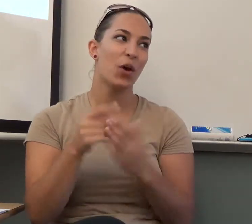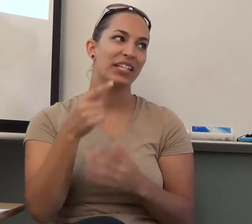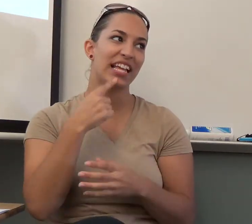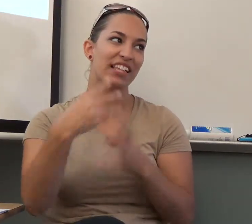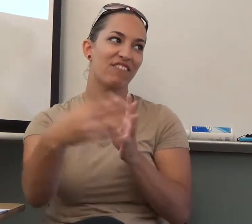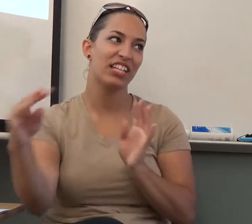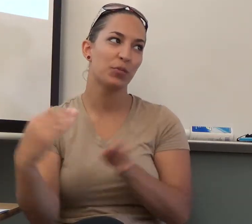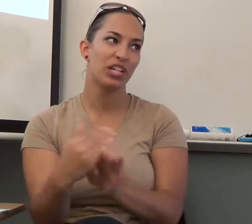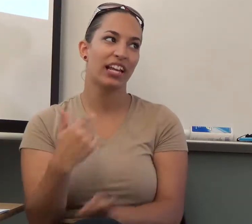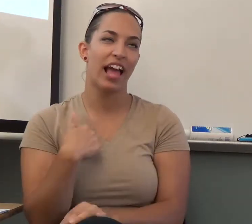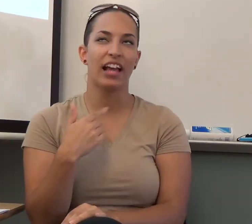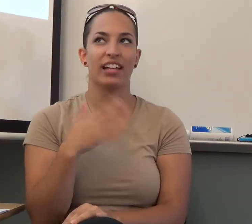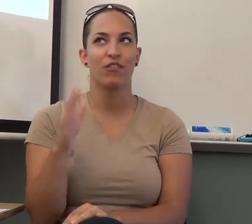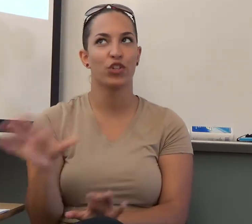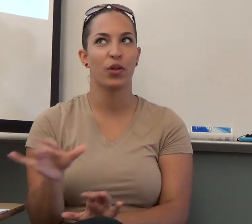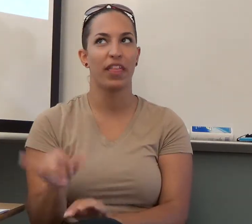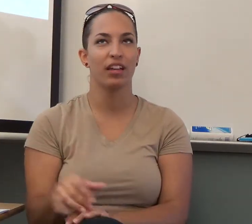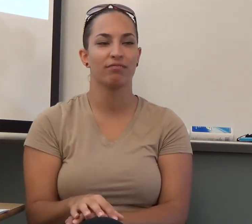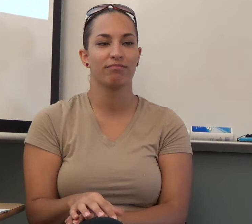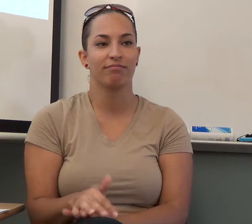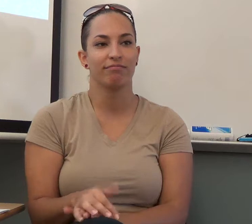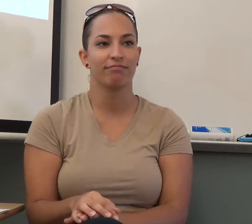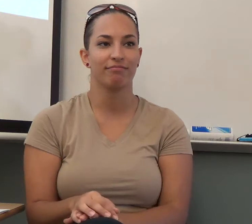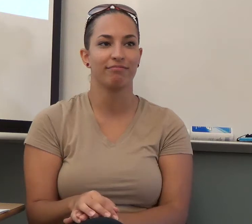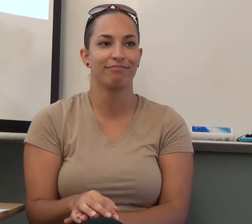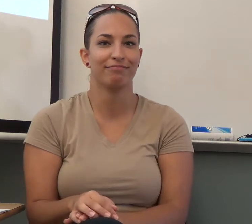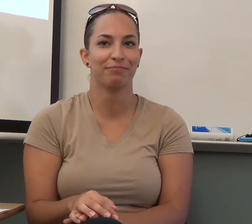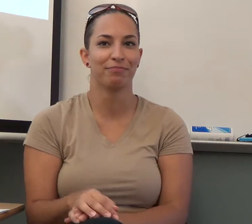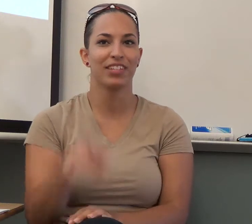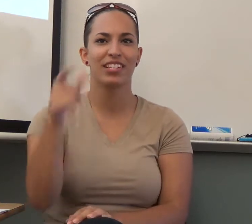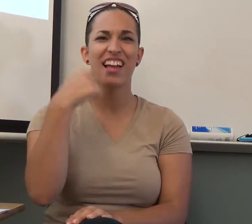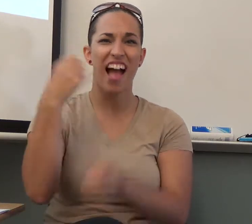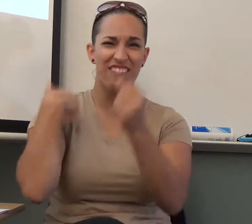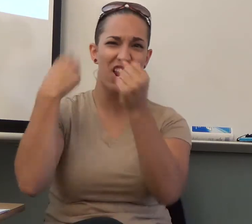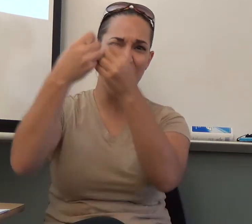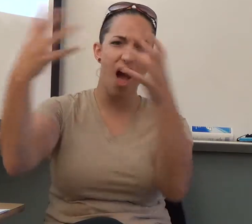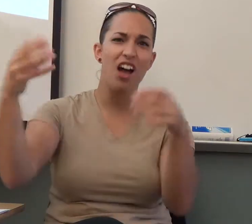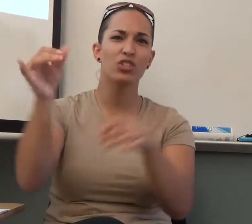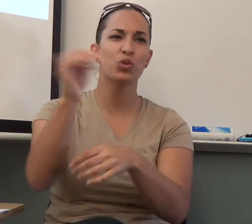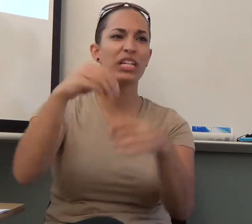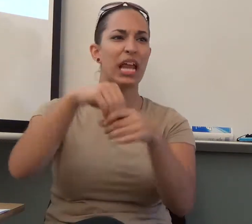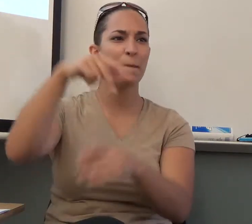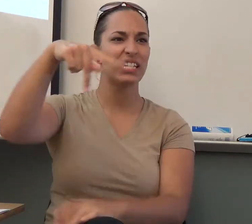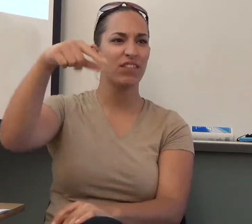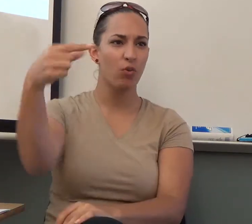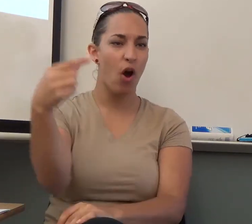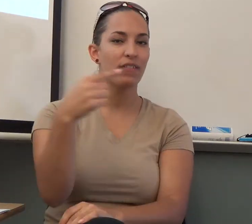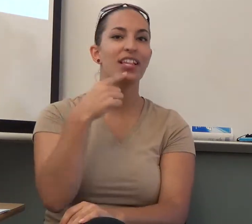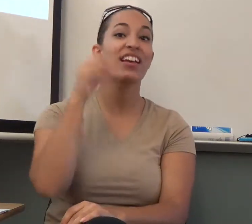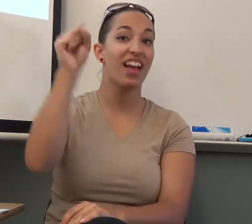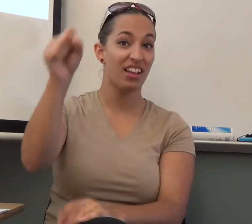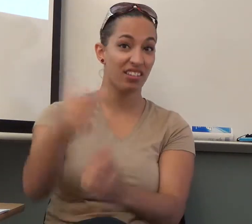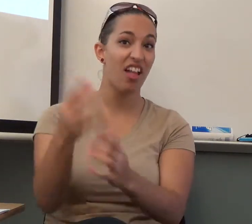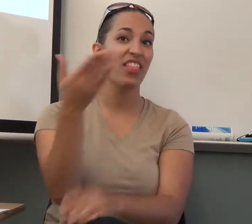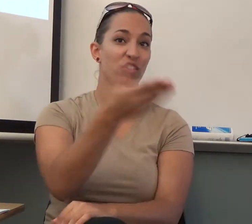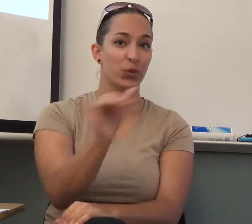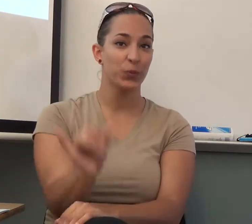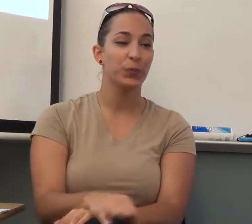mean. Don't we have a lot of Pacific Park? Yes, they do. Make sure your names are on these and pass them up. For